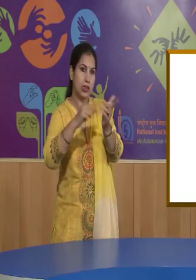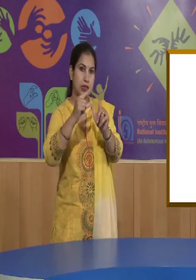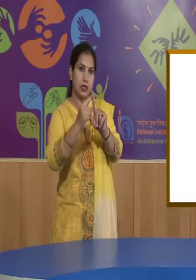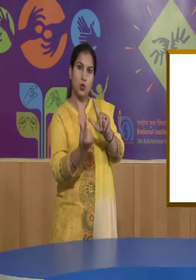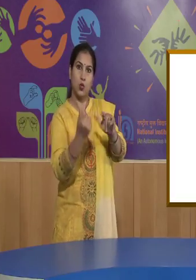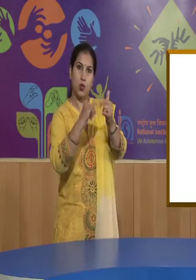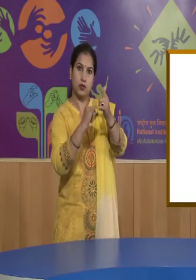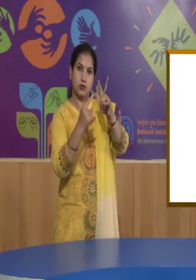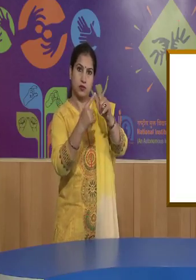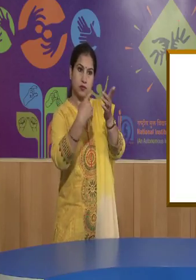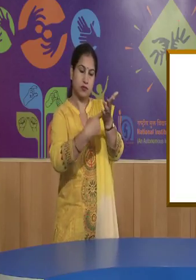Revolution?